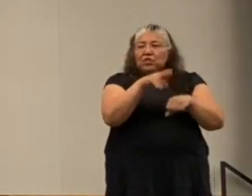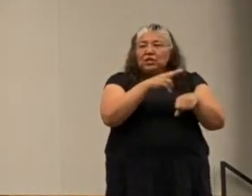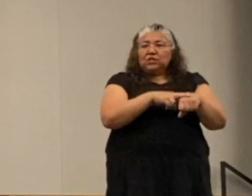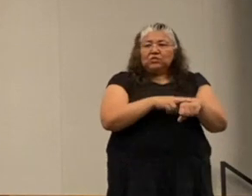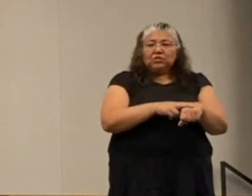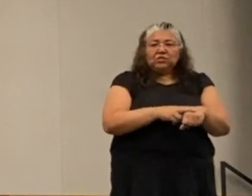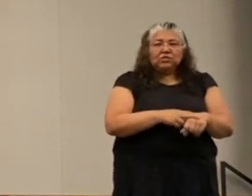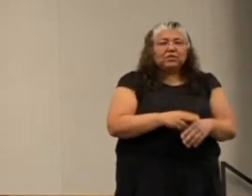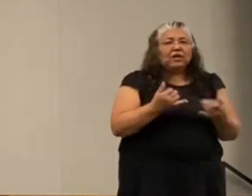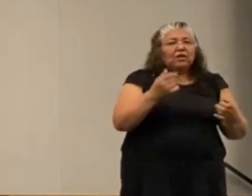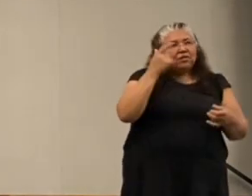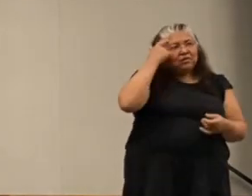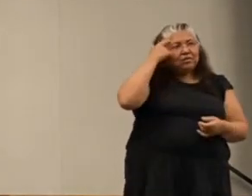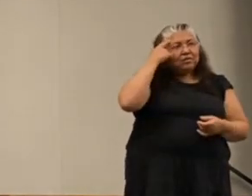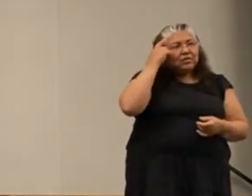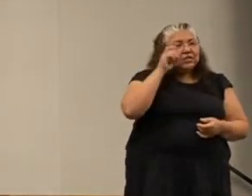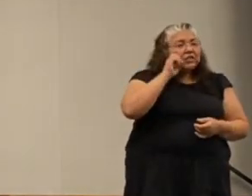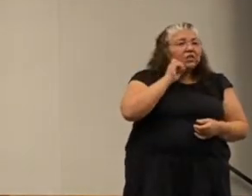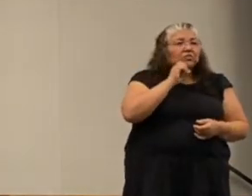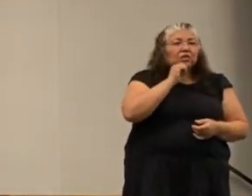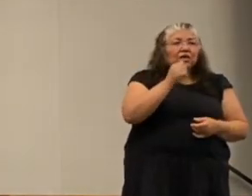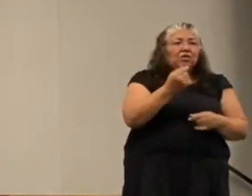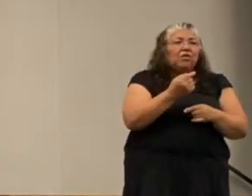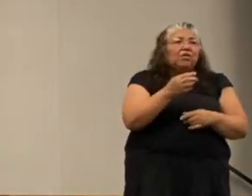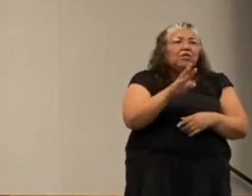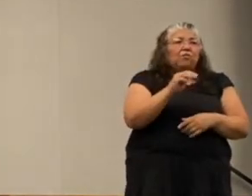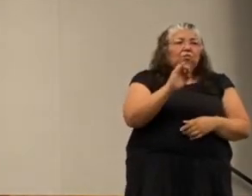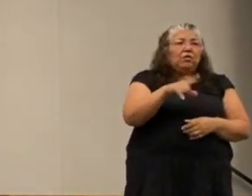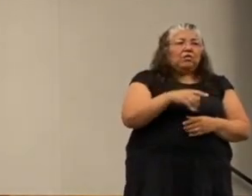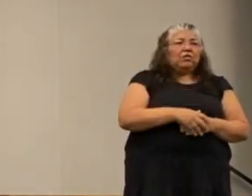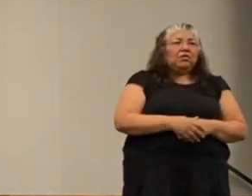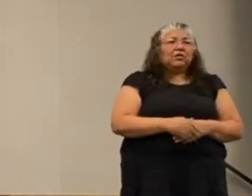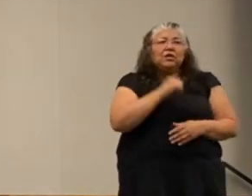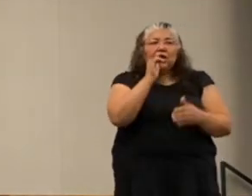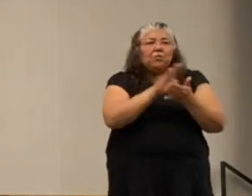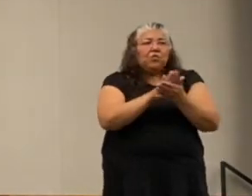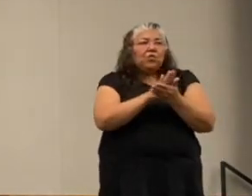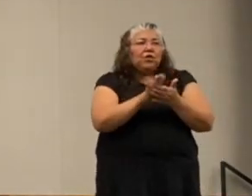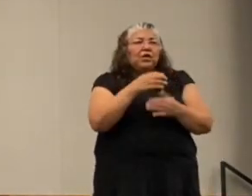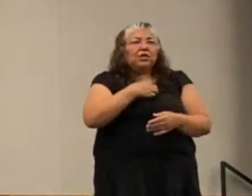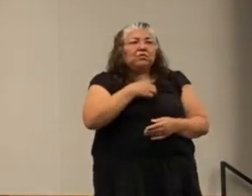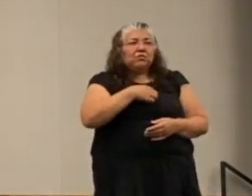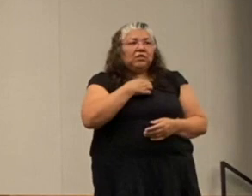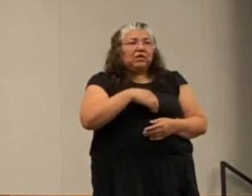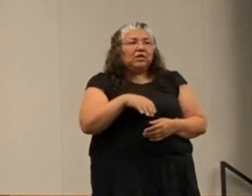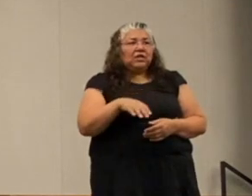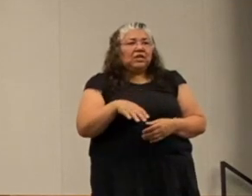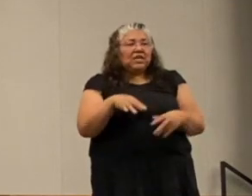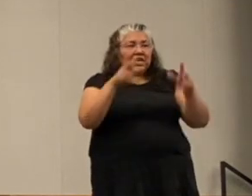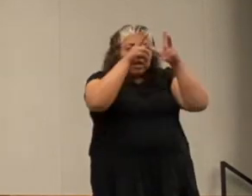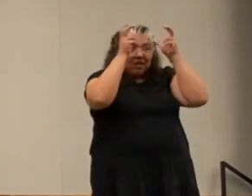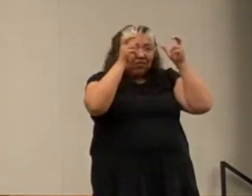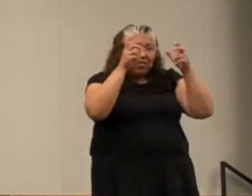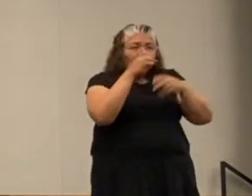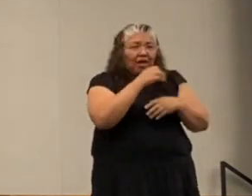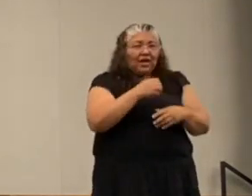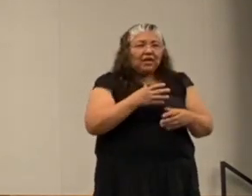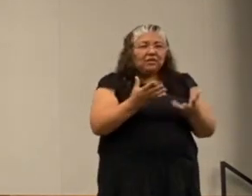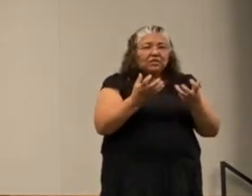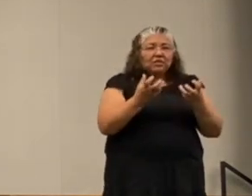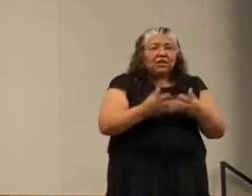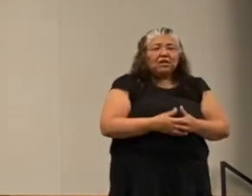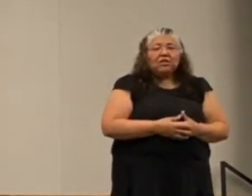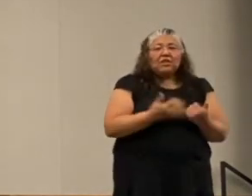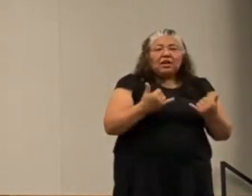idols in your mind, sexual immorality, impurity, lust, evil, desire, and greed, which is idolatry, right? A person